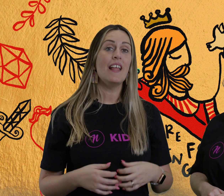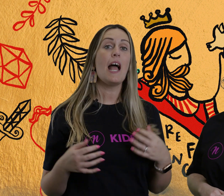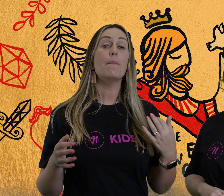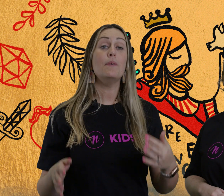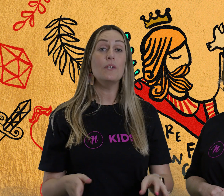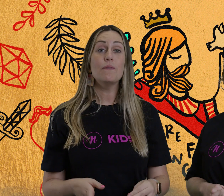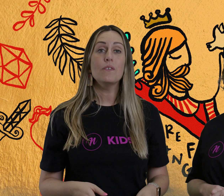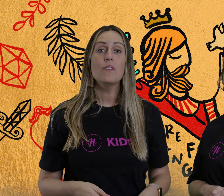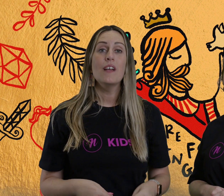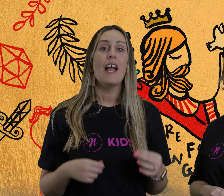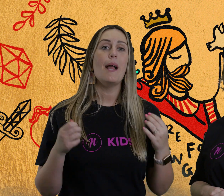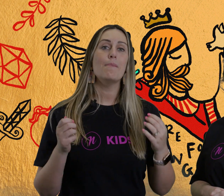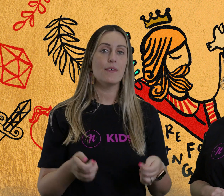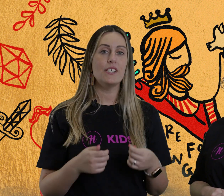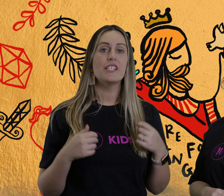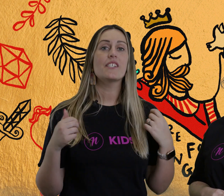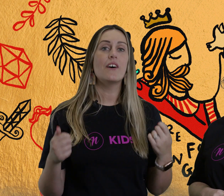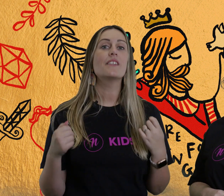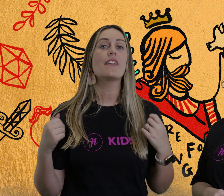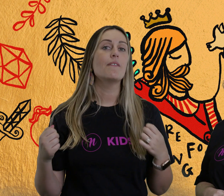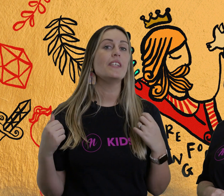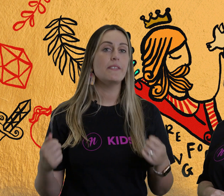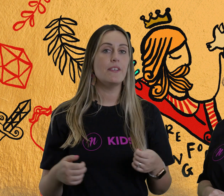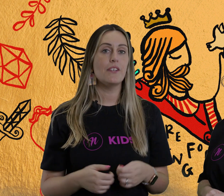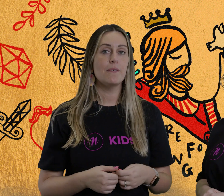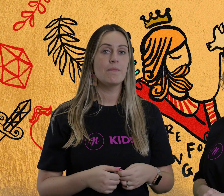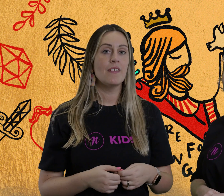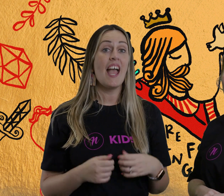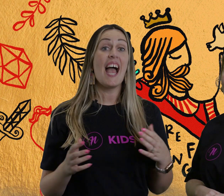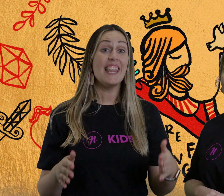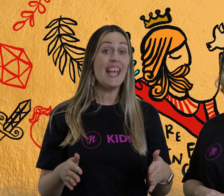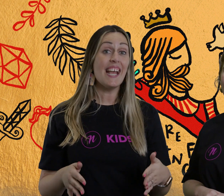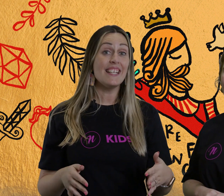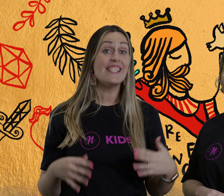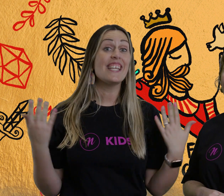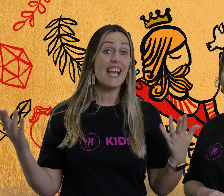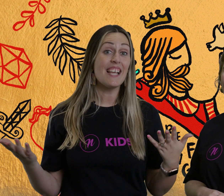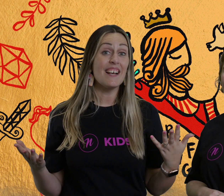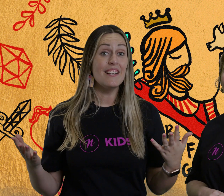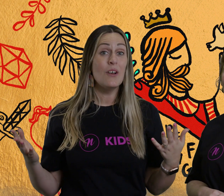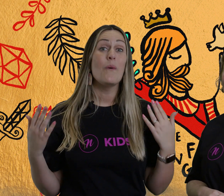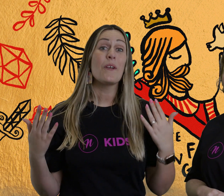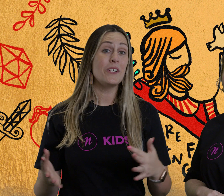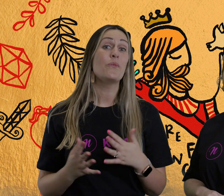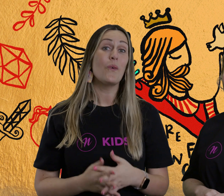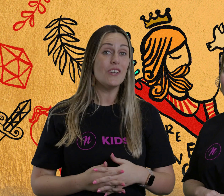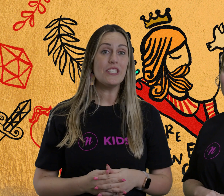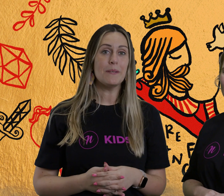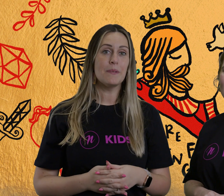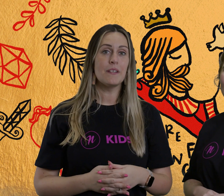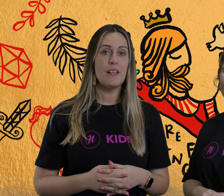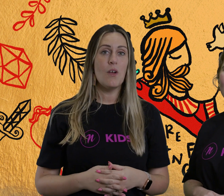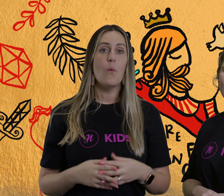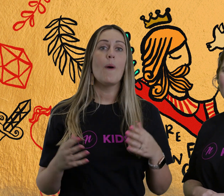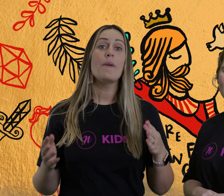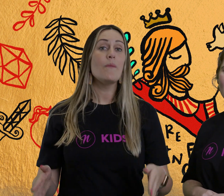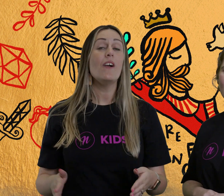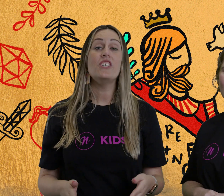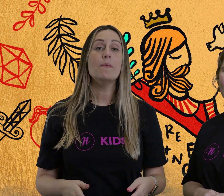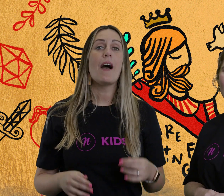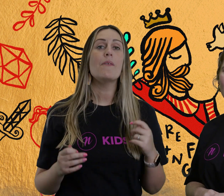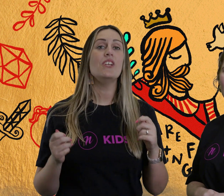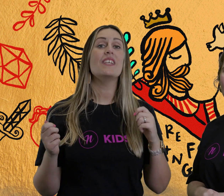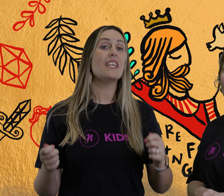remember how beautiful and precious God's love is for you. And then together, we're going to worship. When